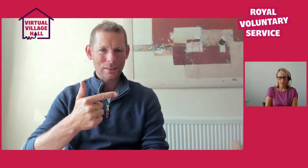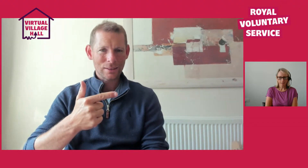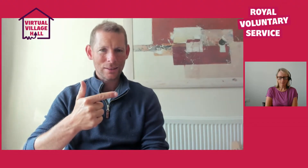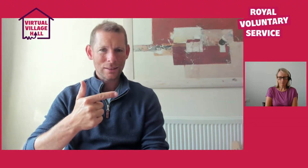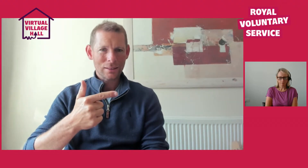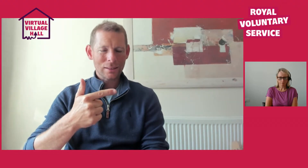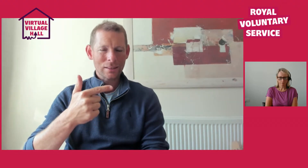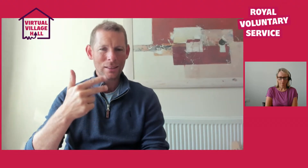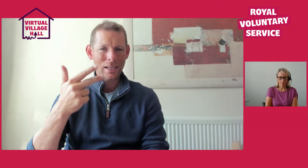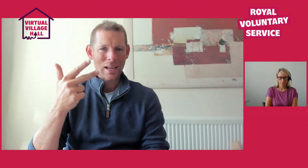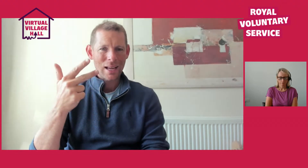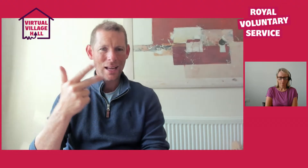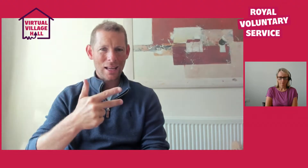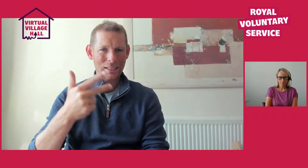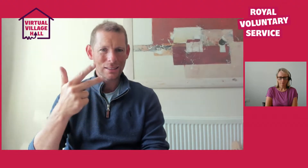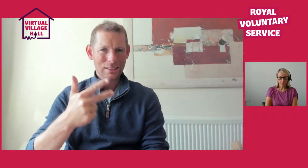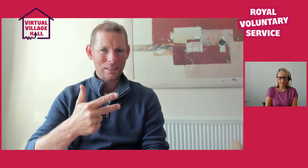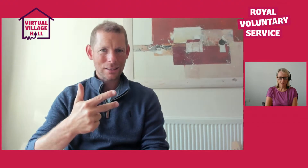17,